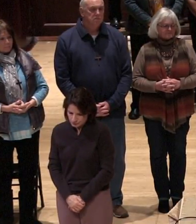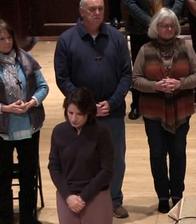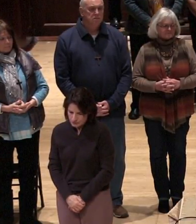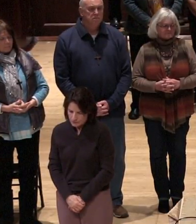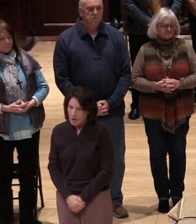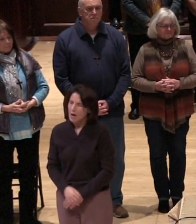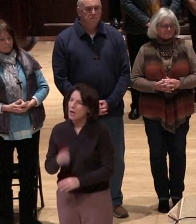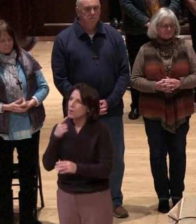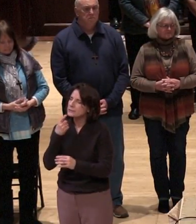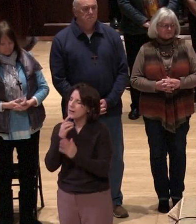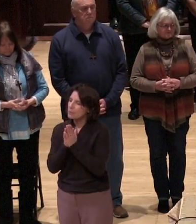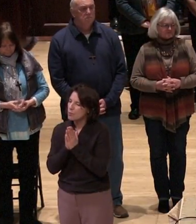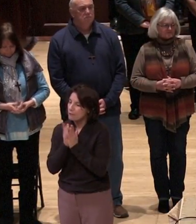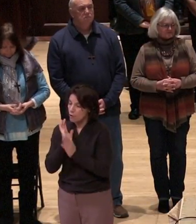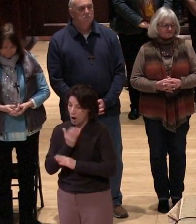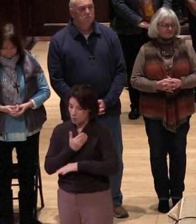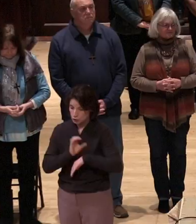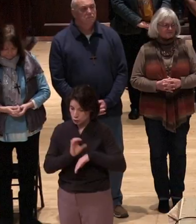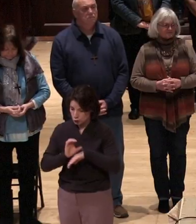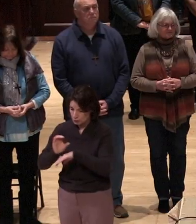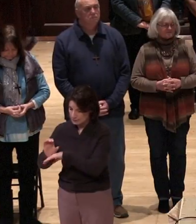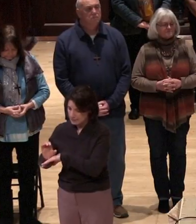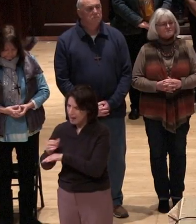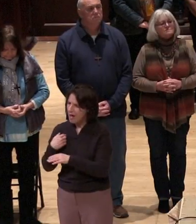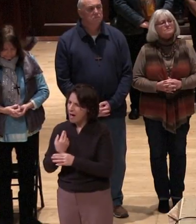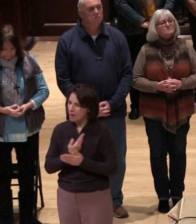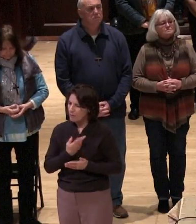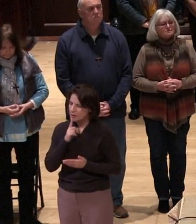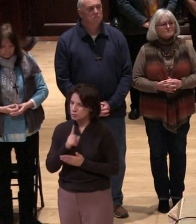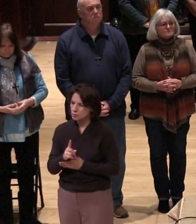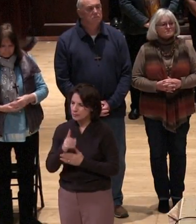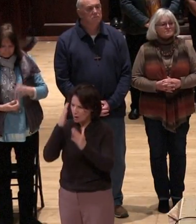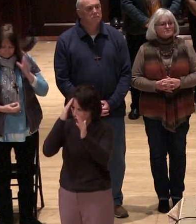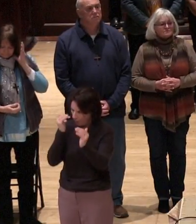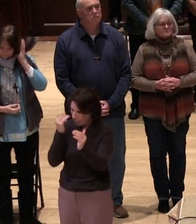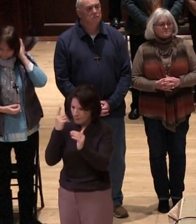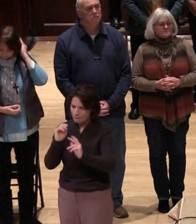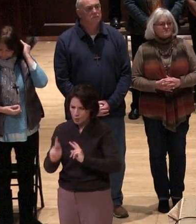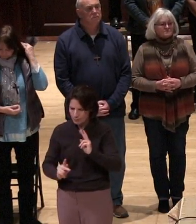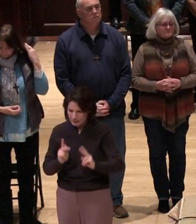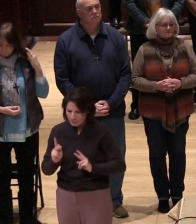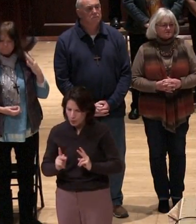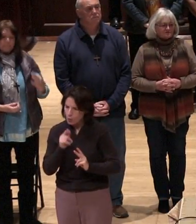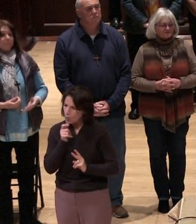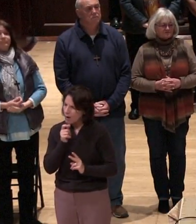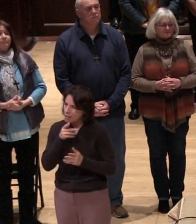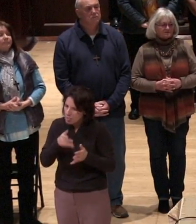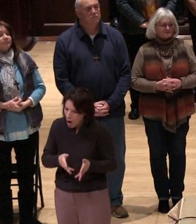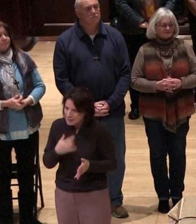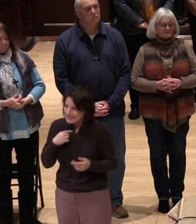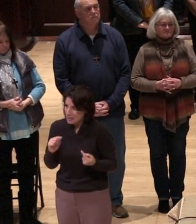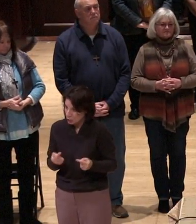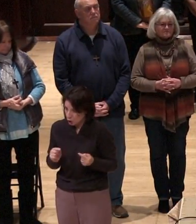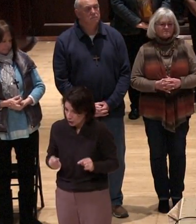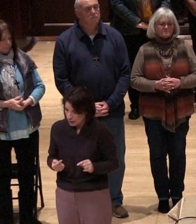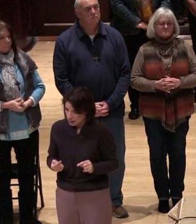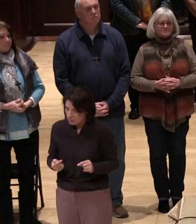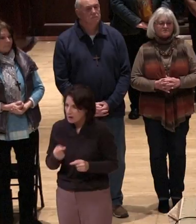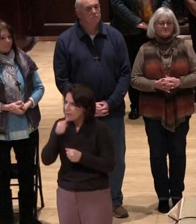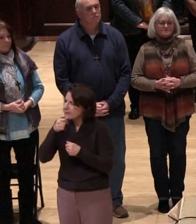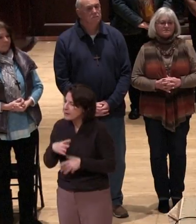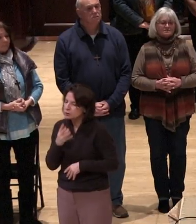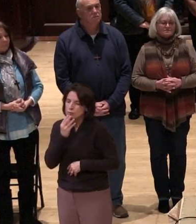We say a prayer for our churches. Help us to be beacons of hope for people that are lost and hurting and mistreated. Bless the